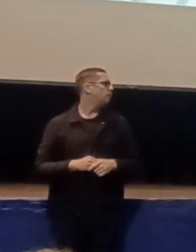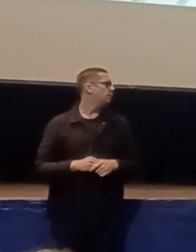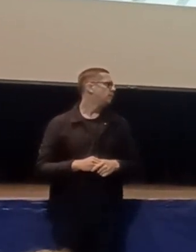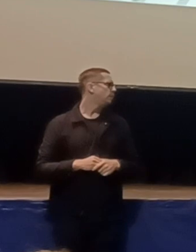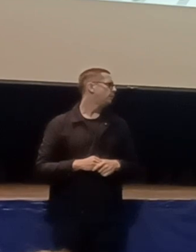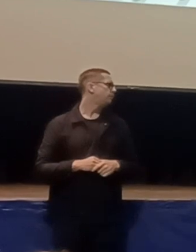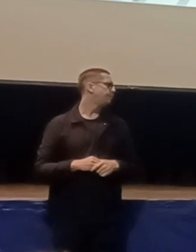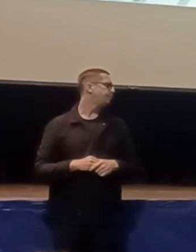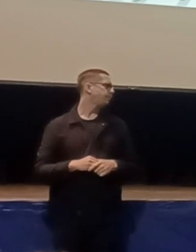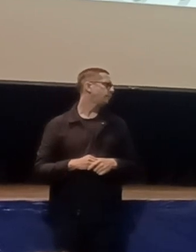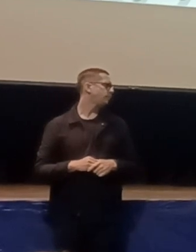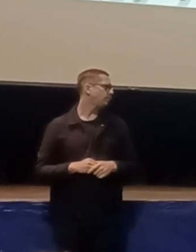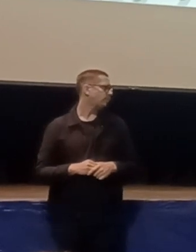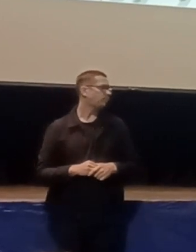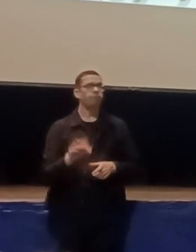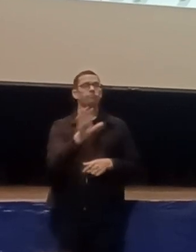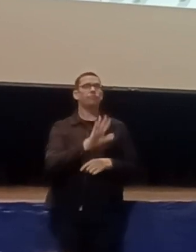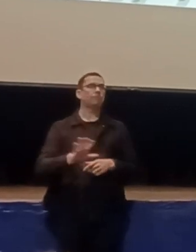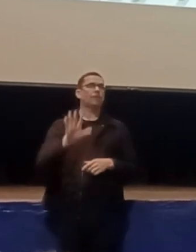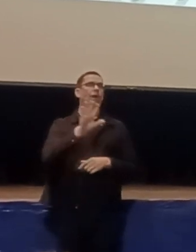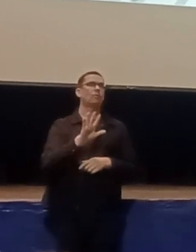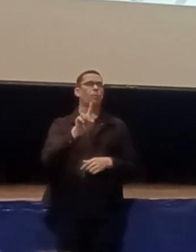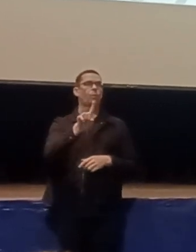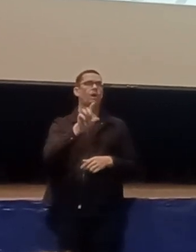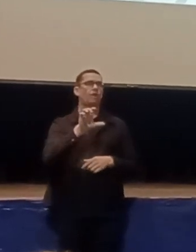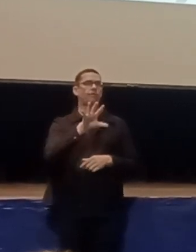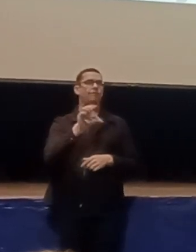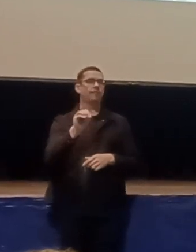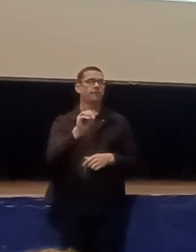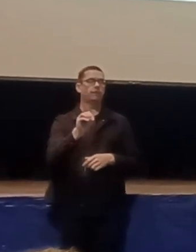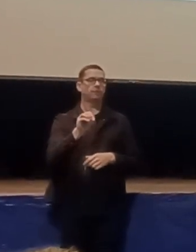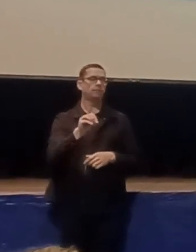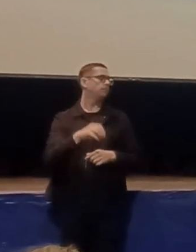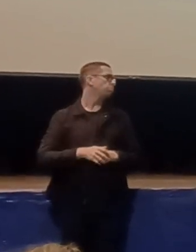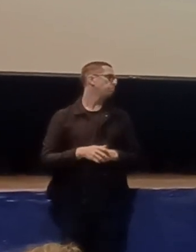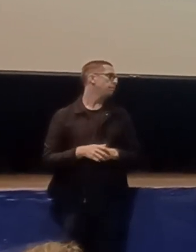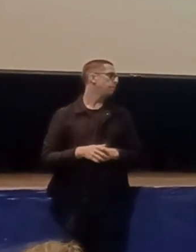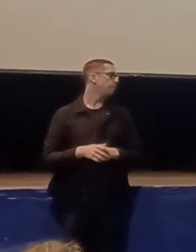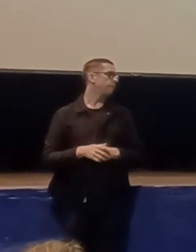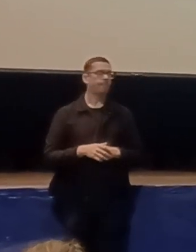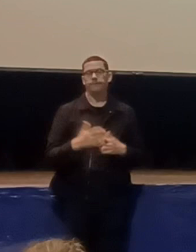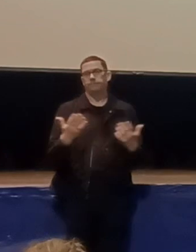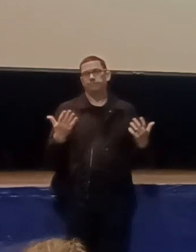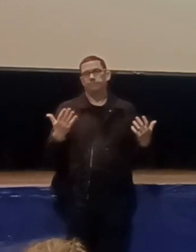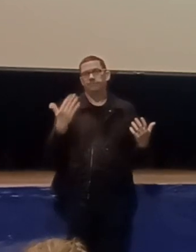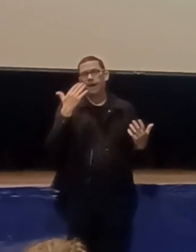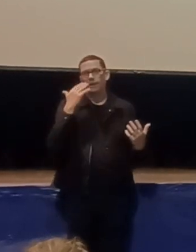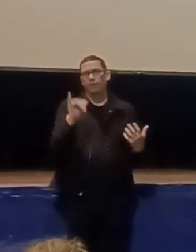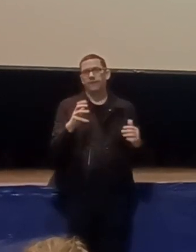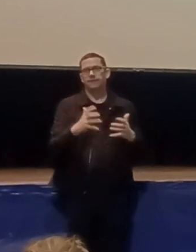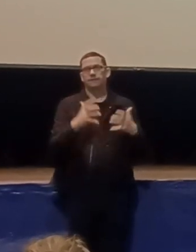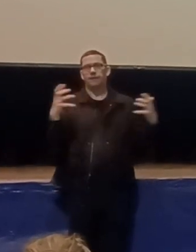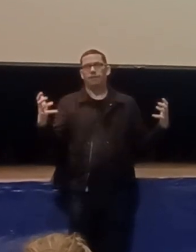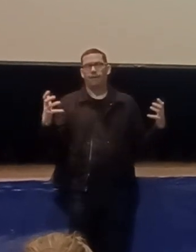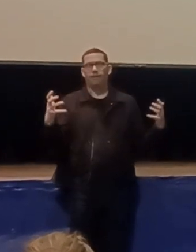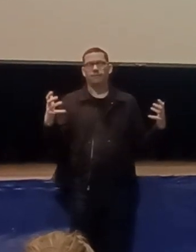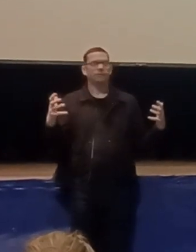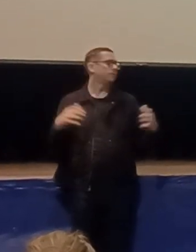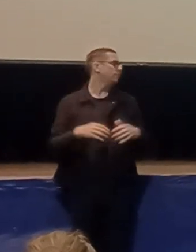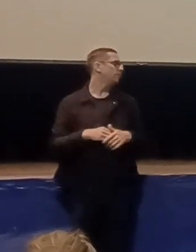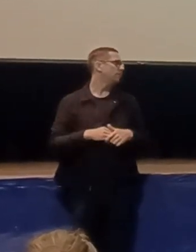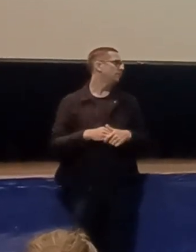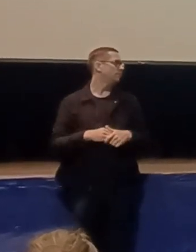What we've identified is around 150. Okay. And I know that's a lot, but we're also talking about a site